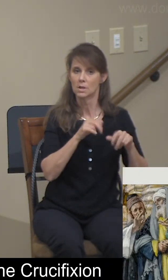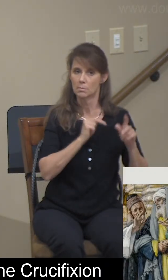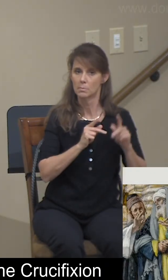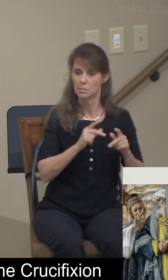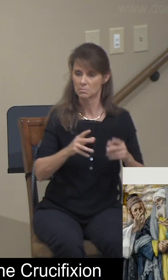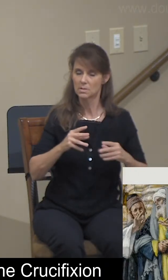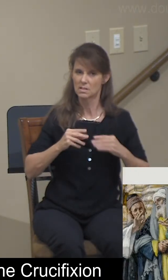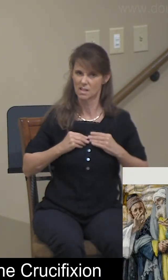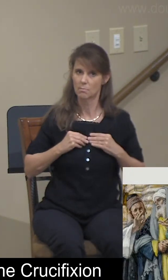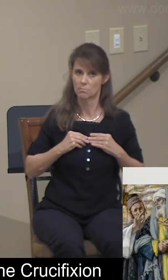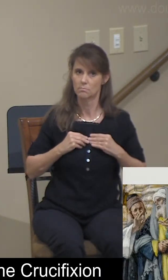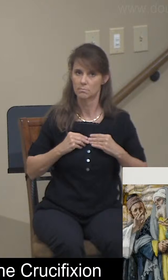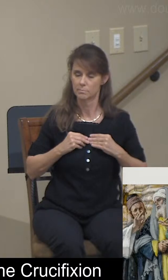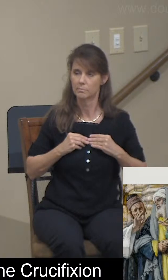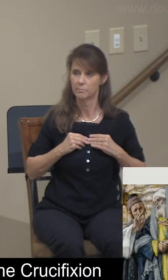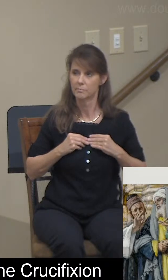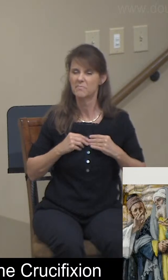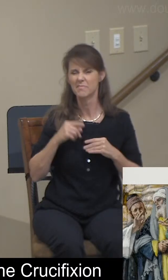more